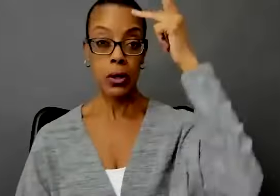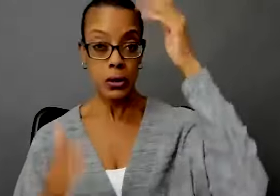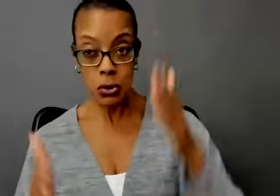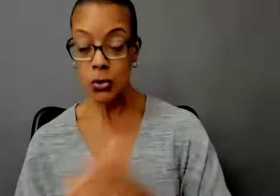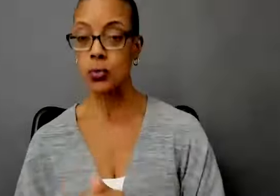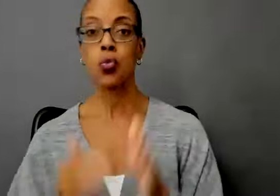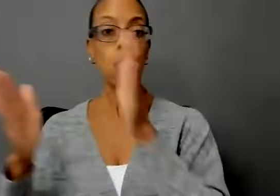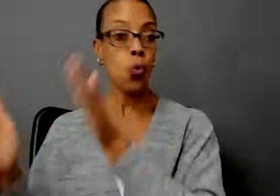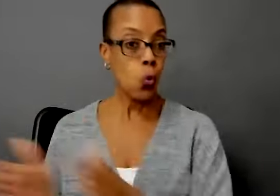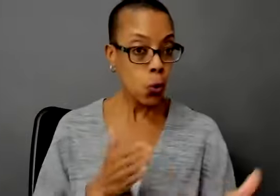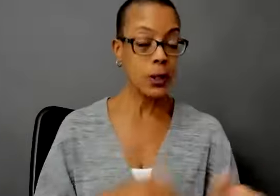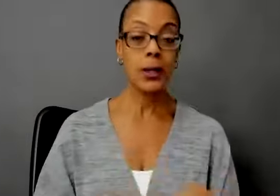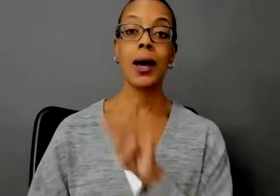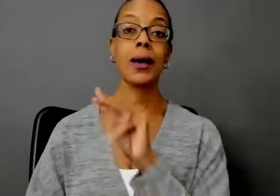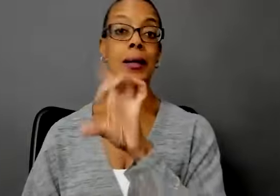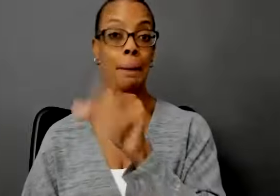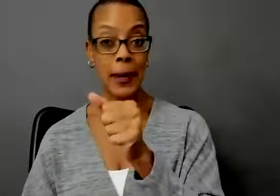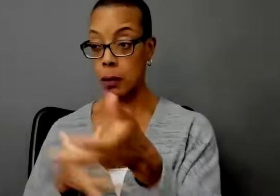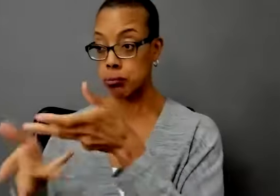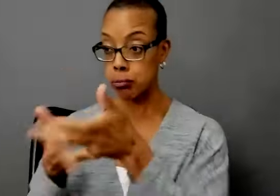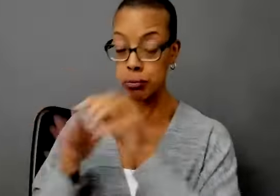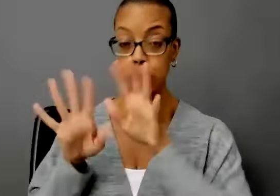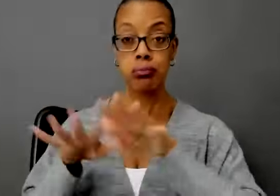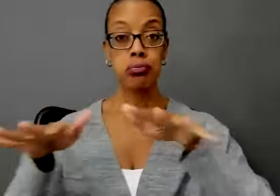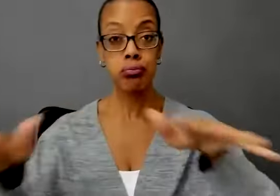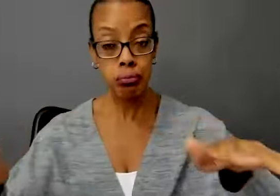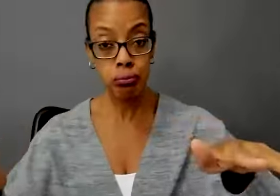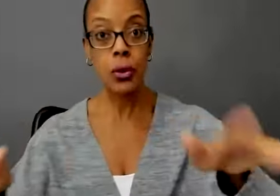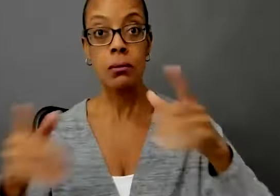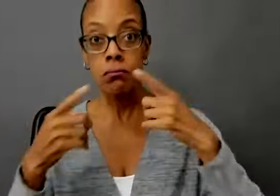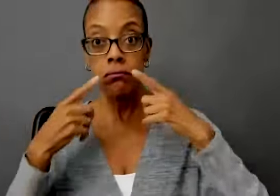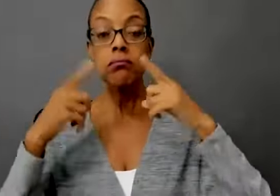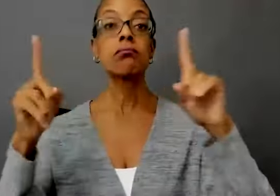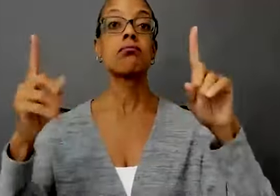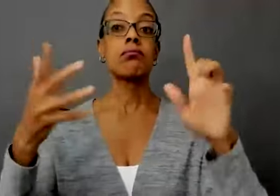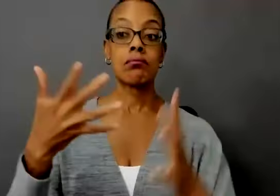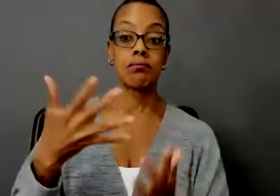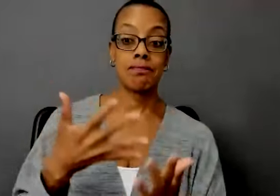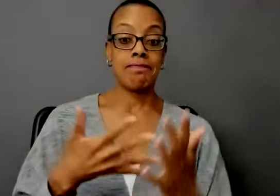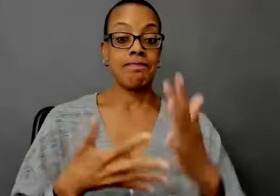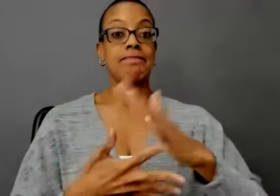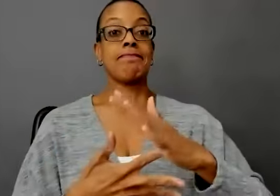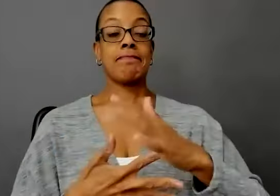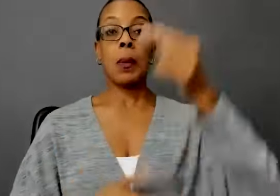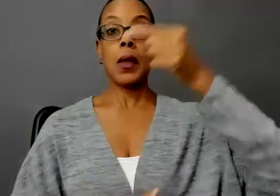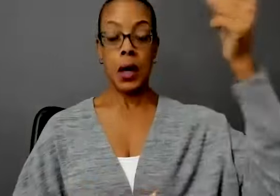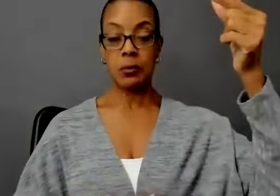to the media. And then finally, we got to a point where the government said, yes, we're going to move on this